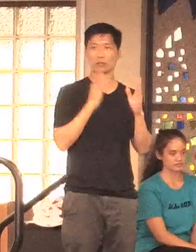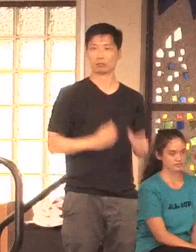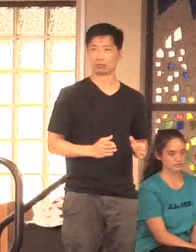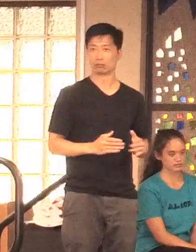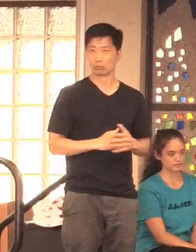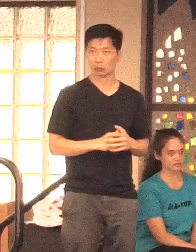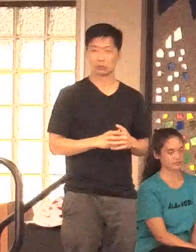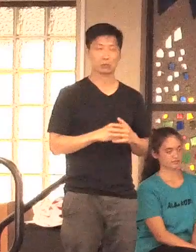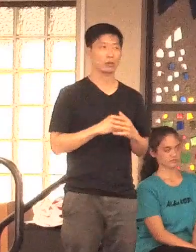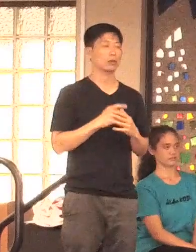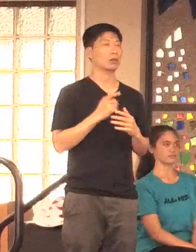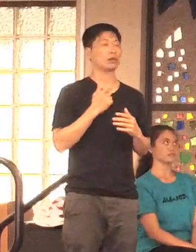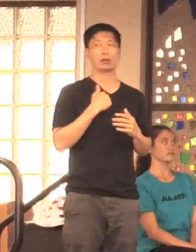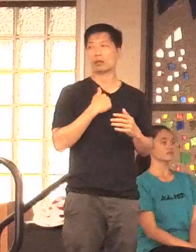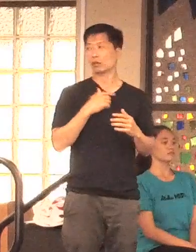I've been to